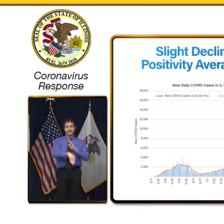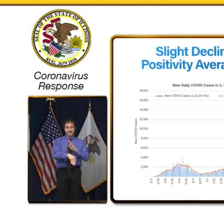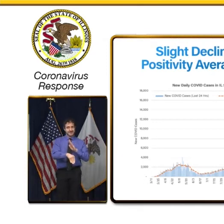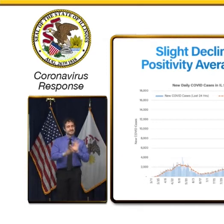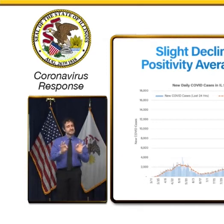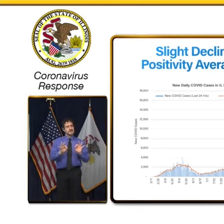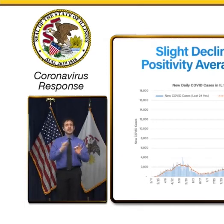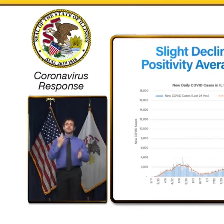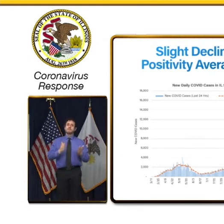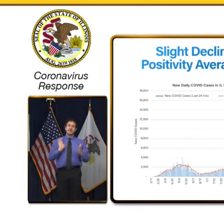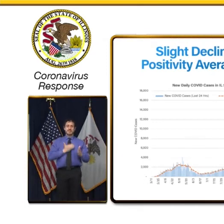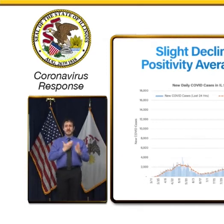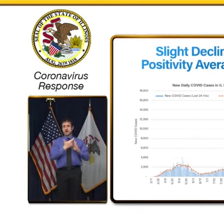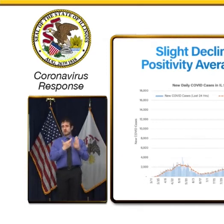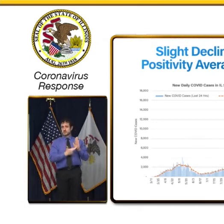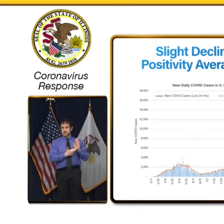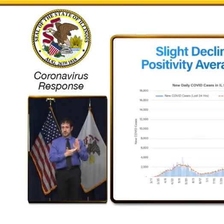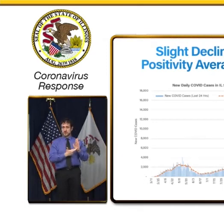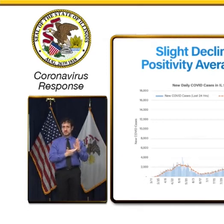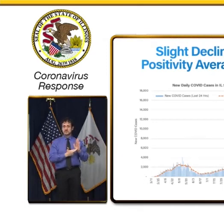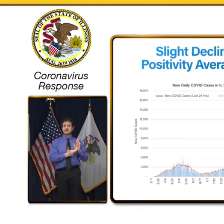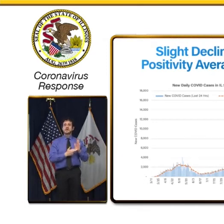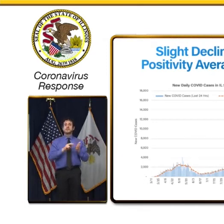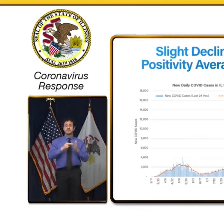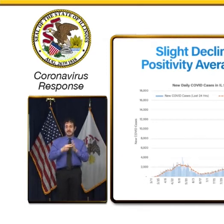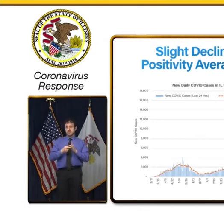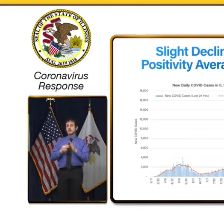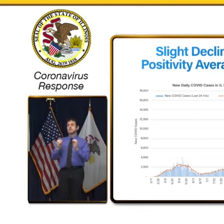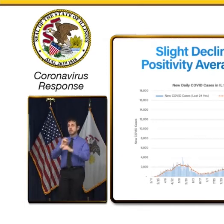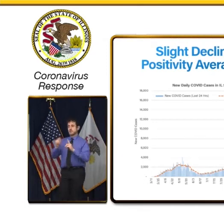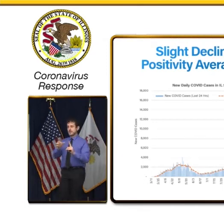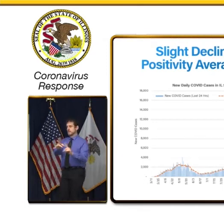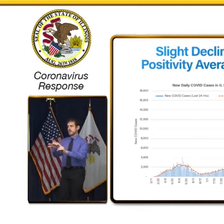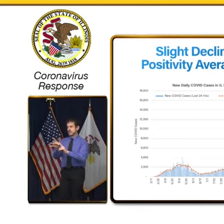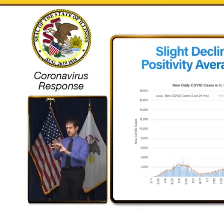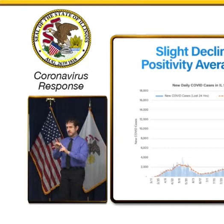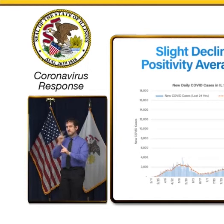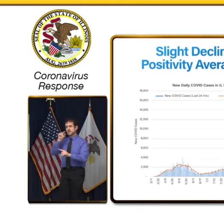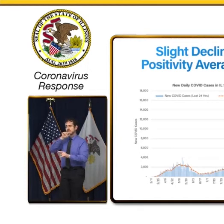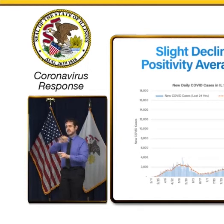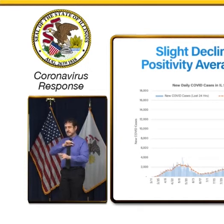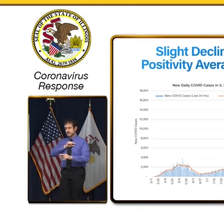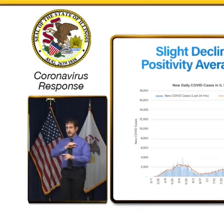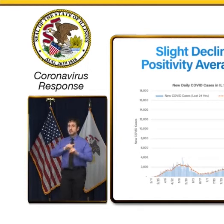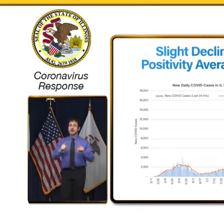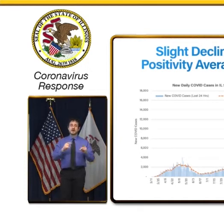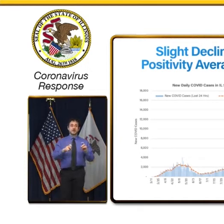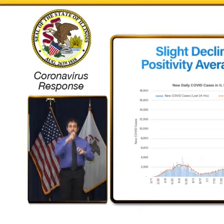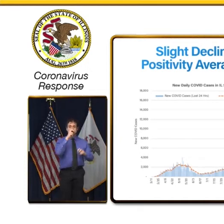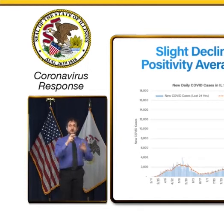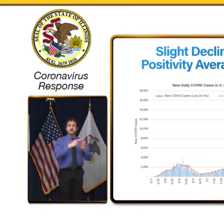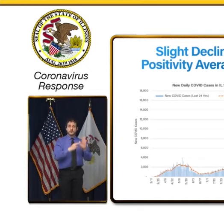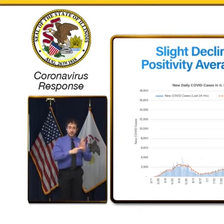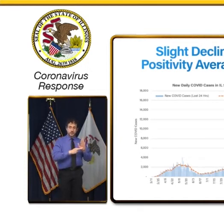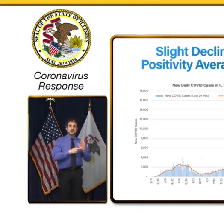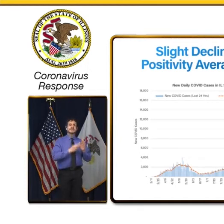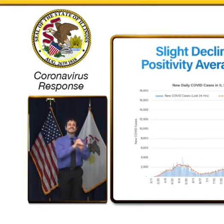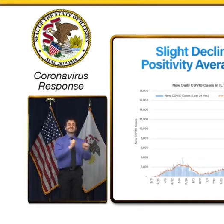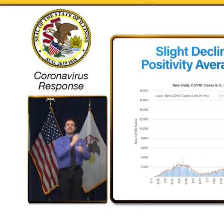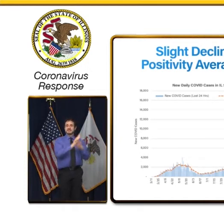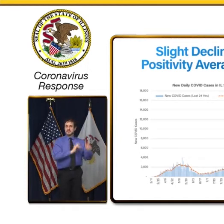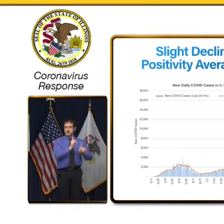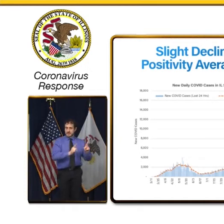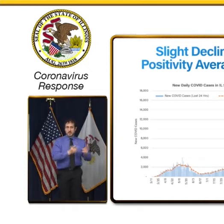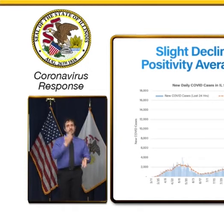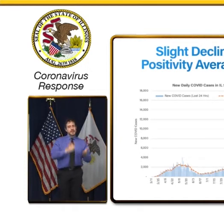are working to offset the expected surge in cases, but we won't know that for sure for at least 2 more